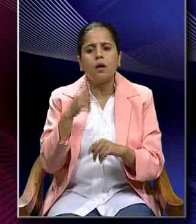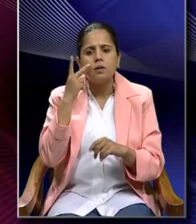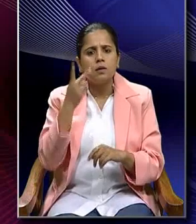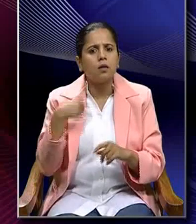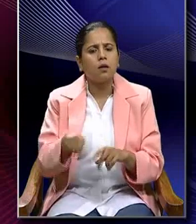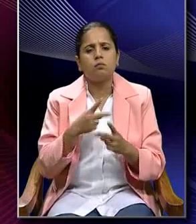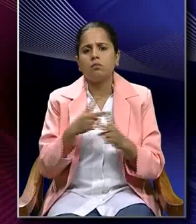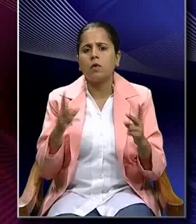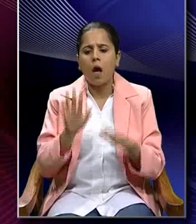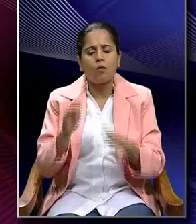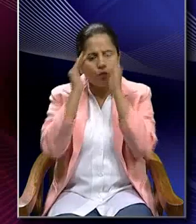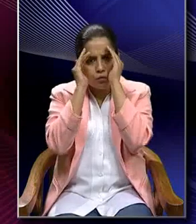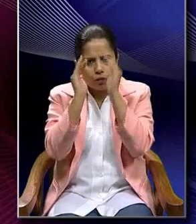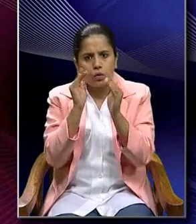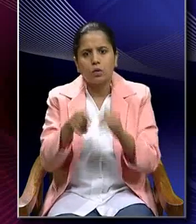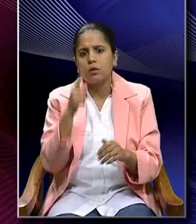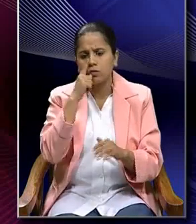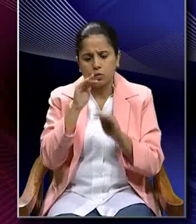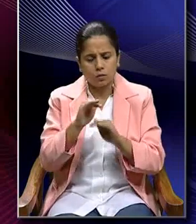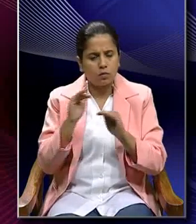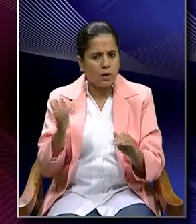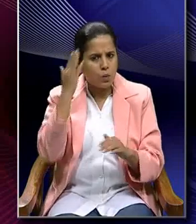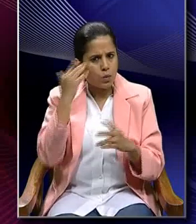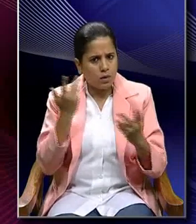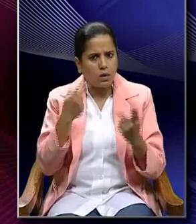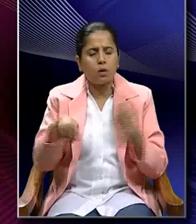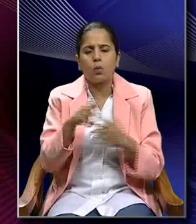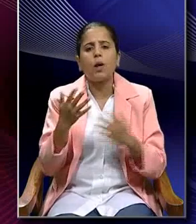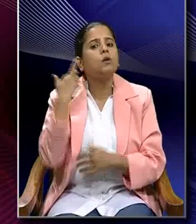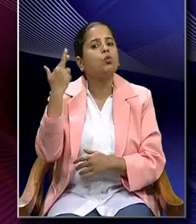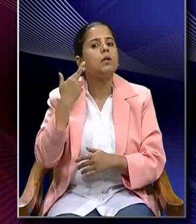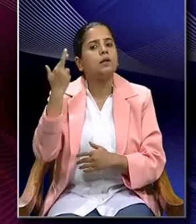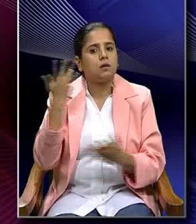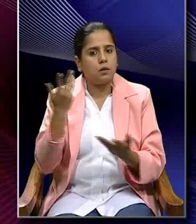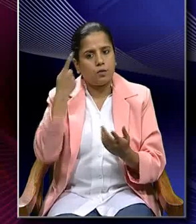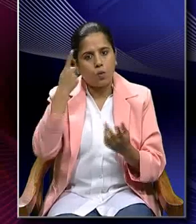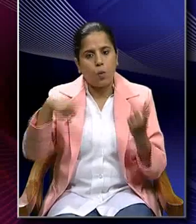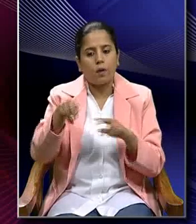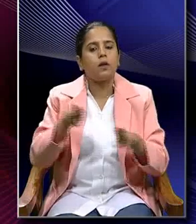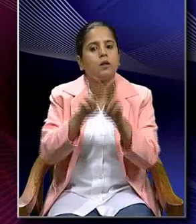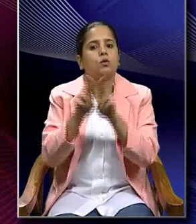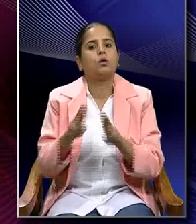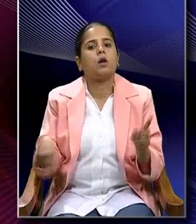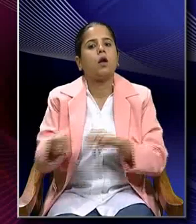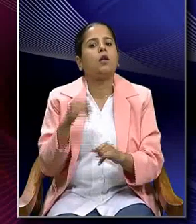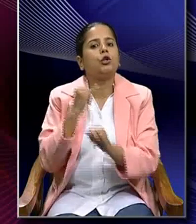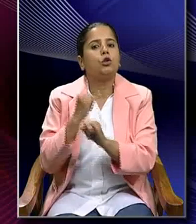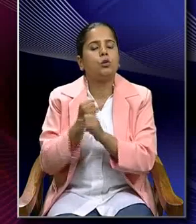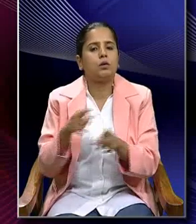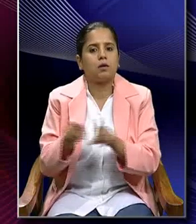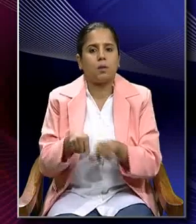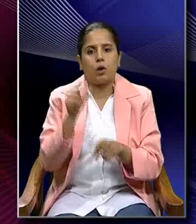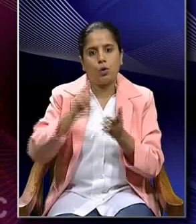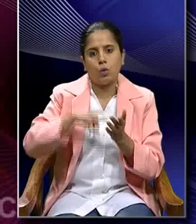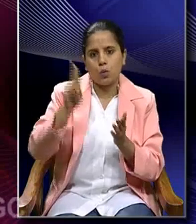a certain focus on the girl child and what were the reasons for international institutions like the